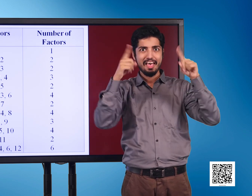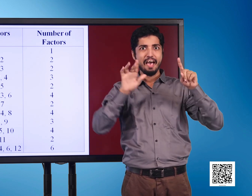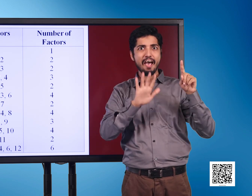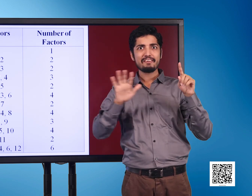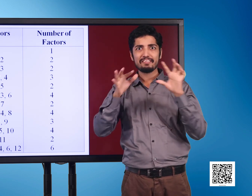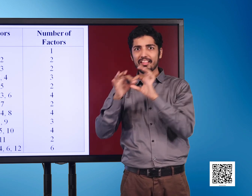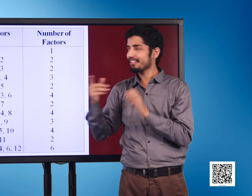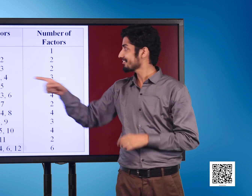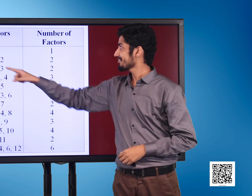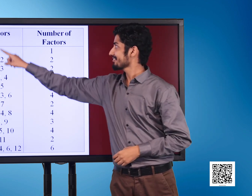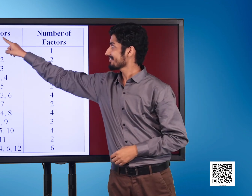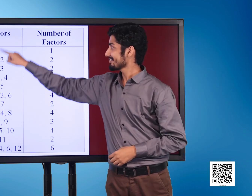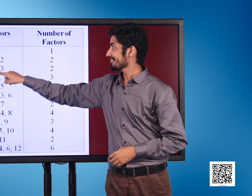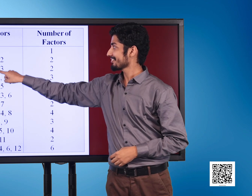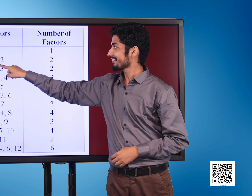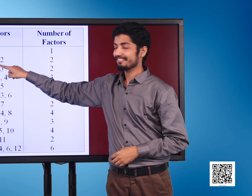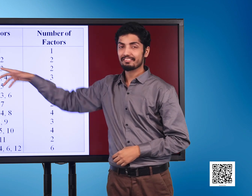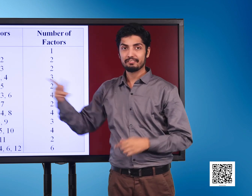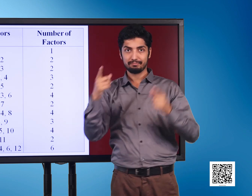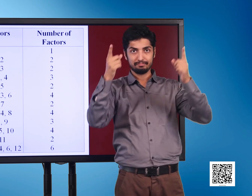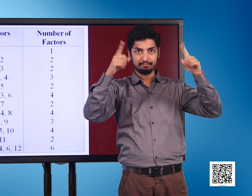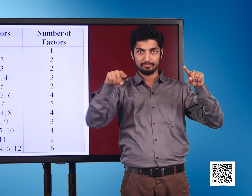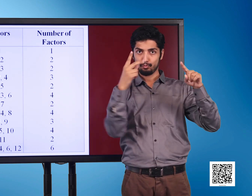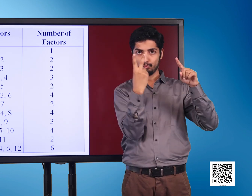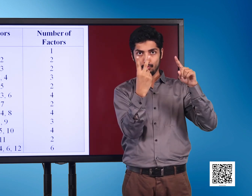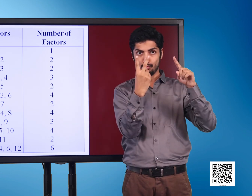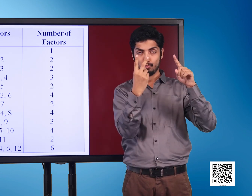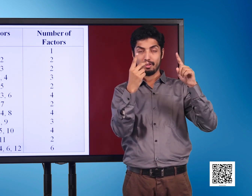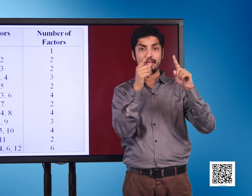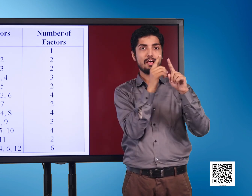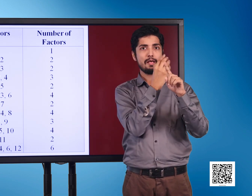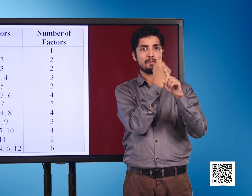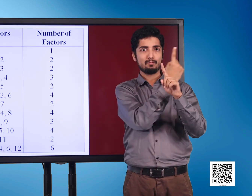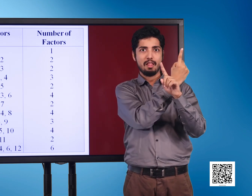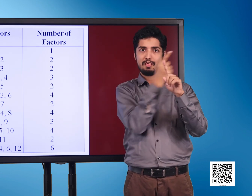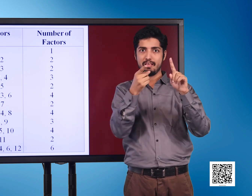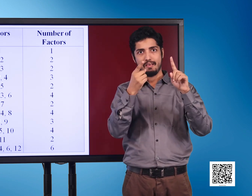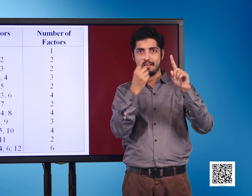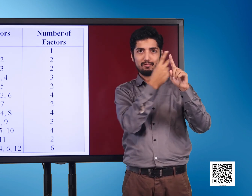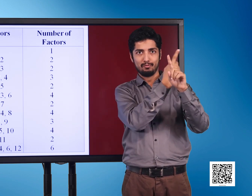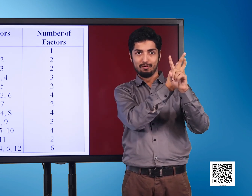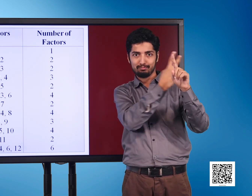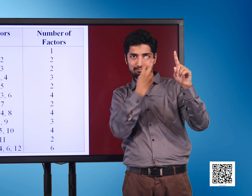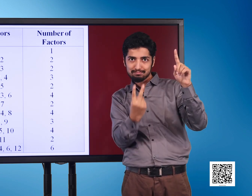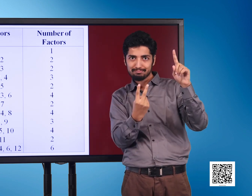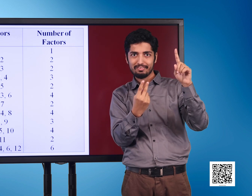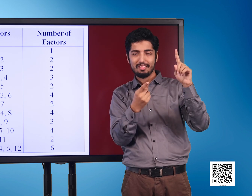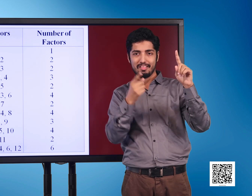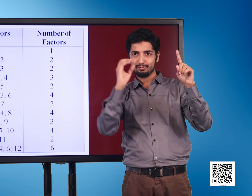8. 4, 9. 1, 3, 9. 3,